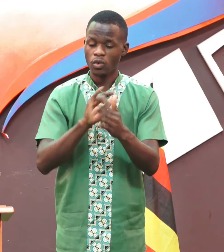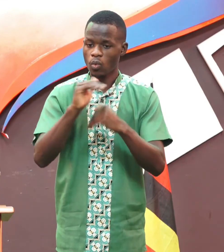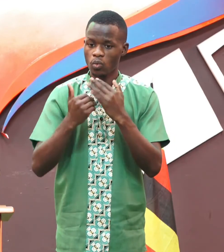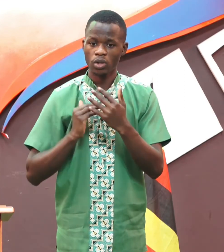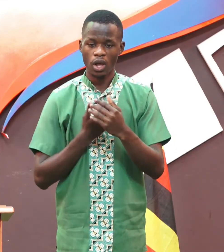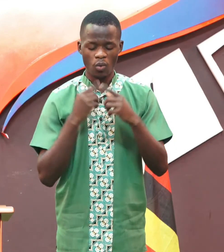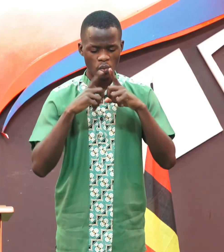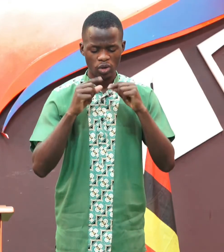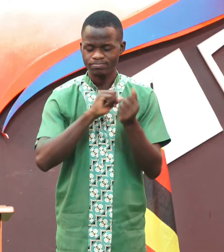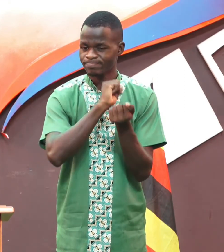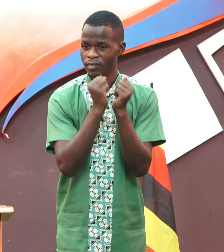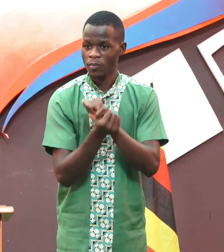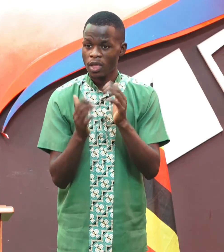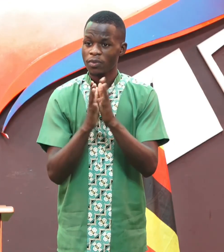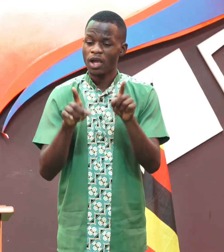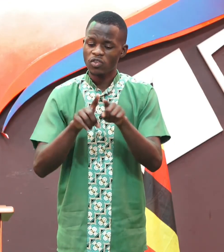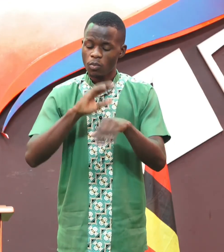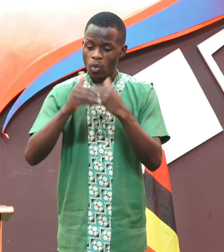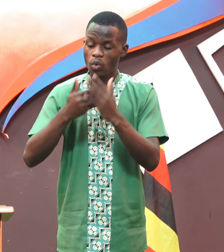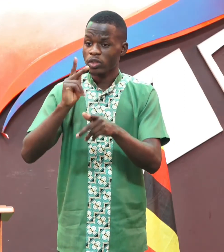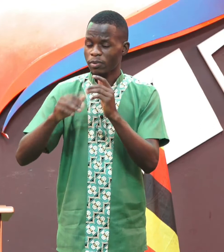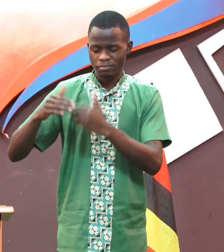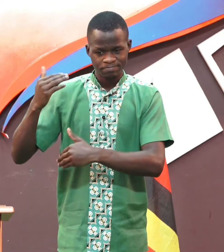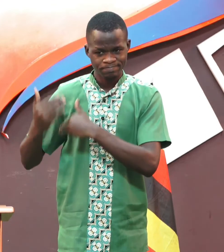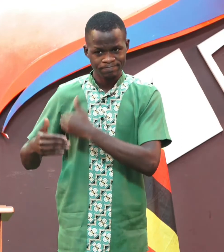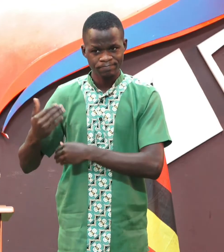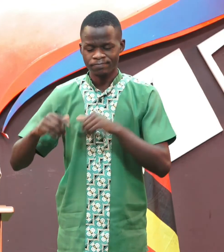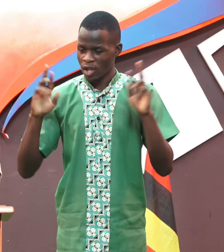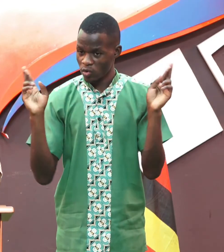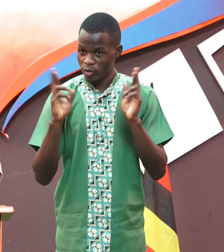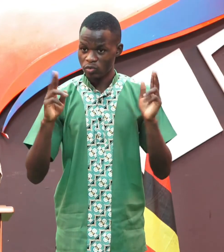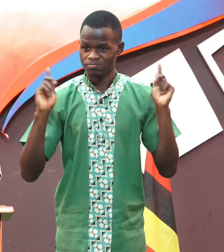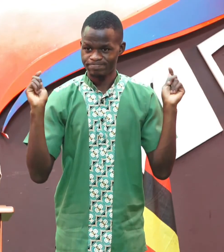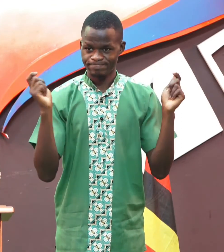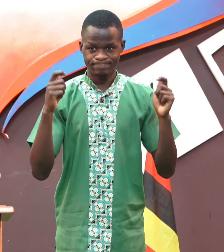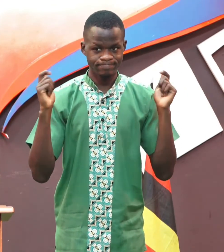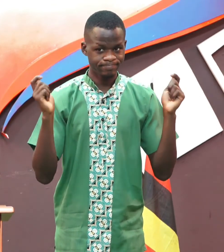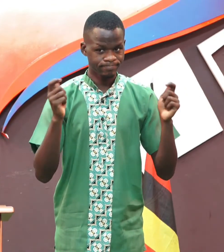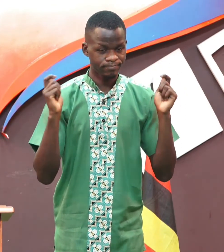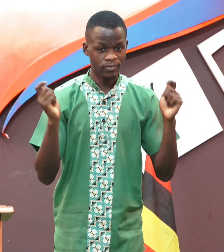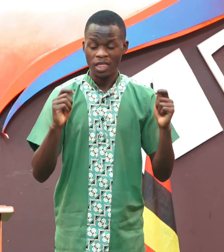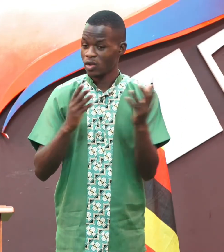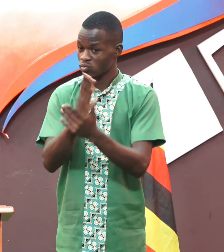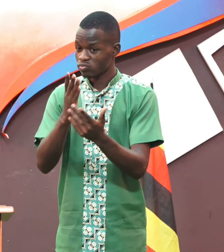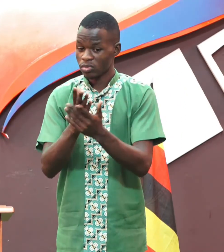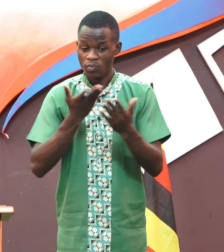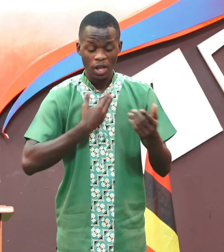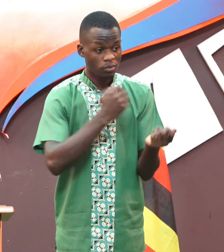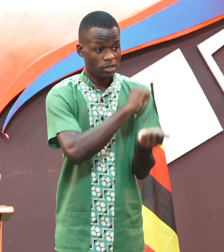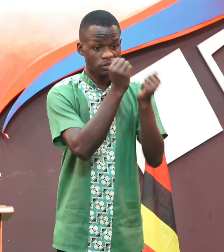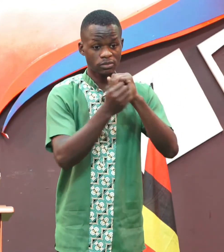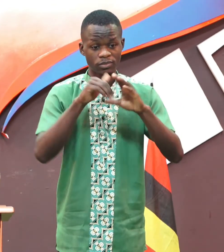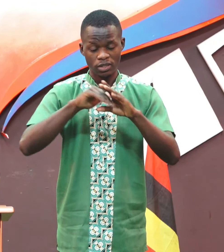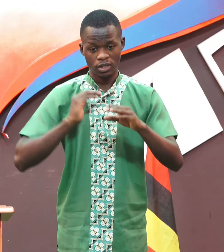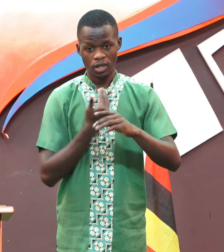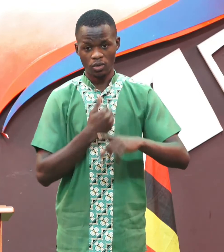believe to say that our words nga n'abantu abatulinanye batandisa okujulira. That even our neighbors will testify. Nti waliwo enkyukakyuka mu bulamu bwaffe. That